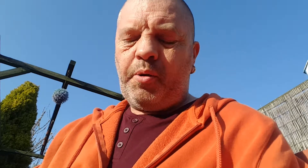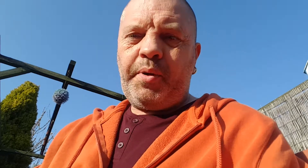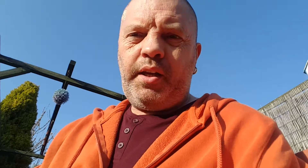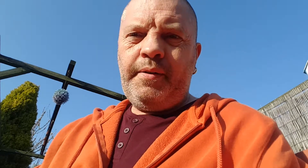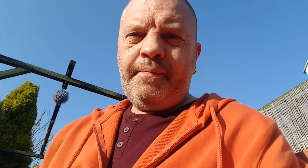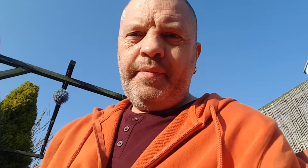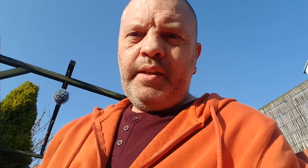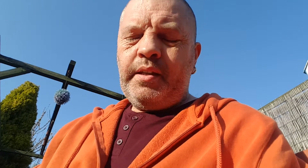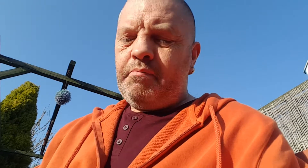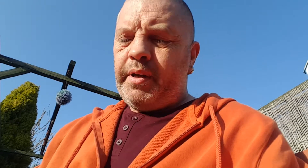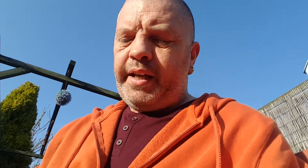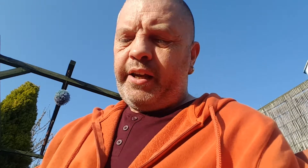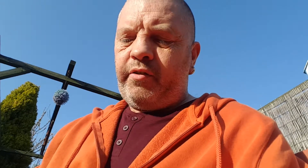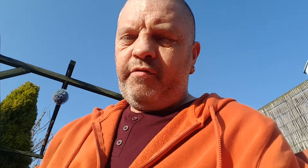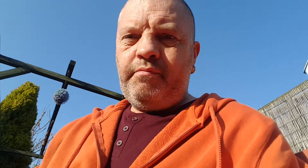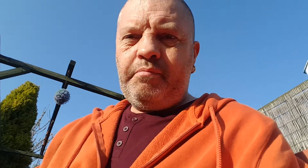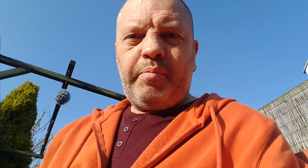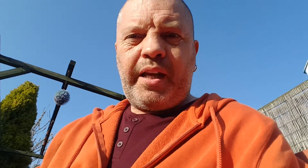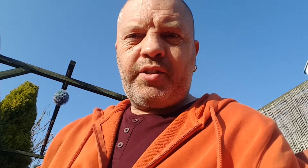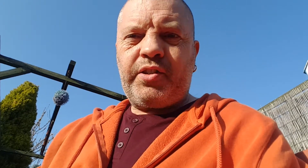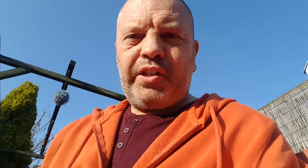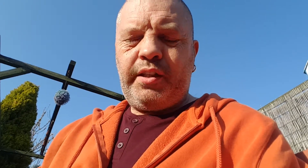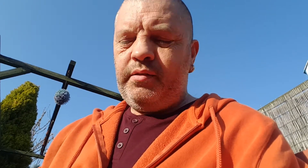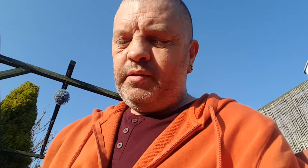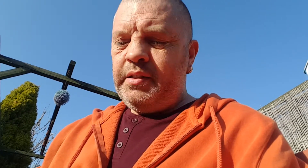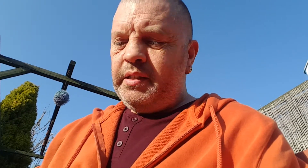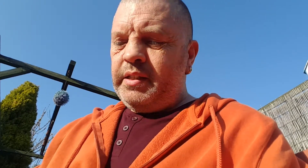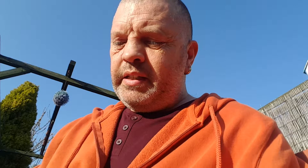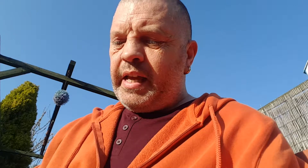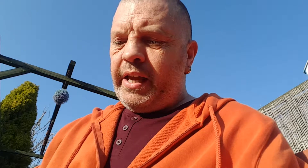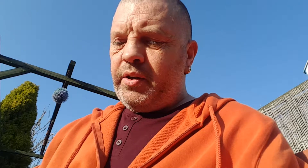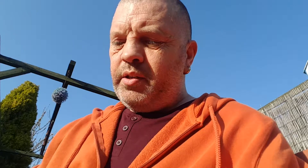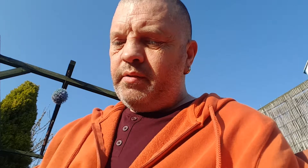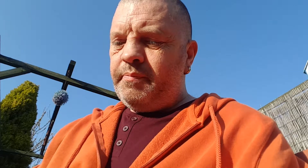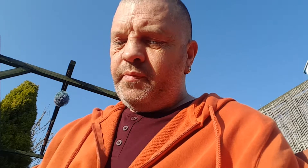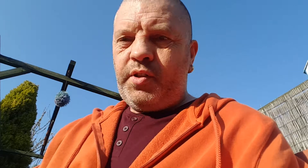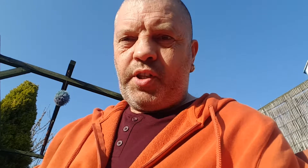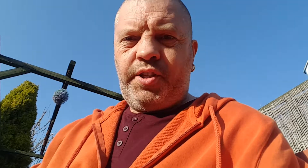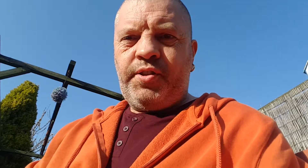copy made out of plasticine and cheese.